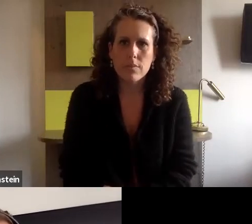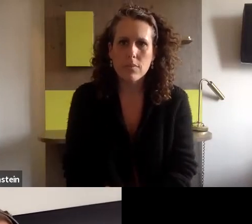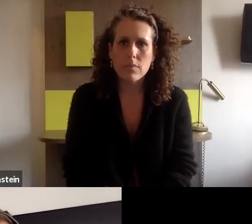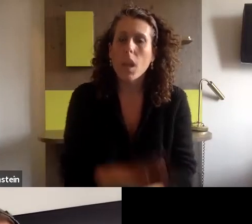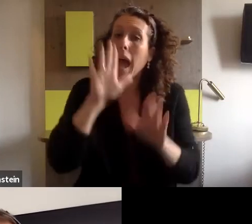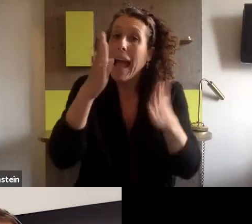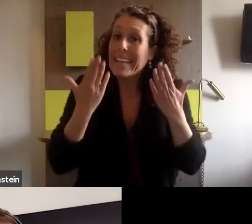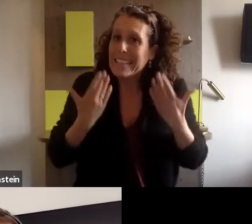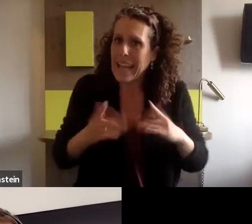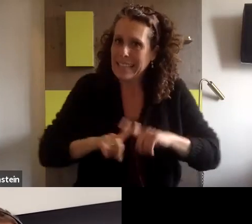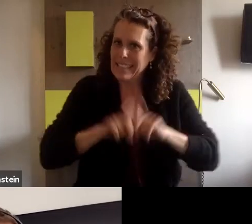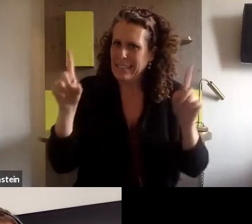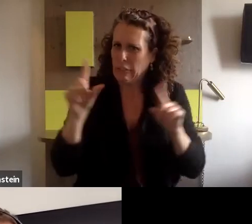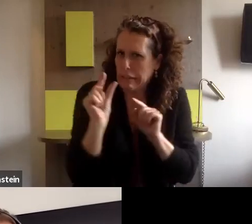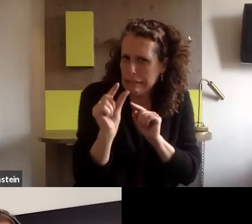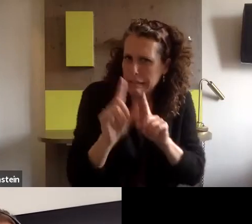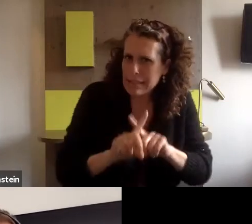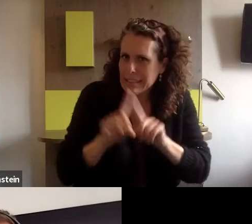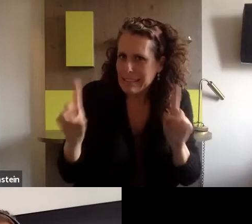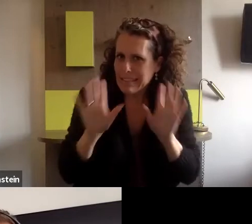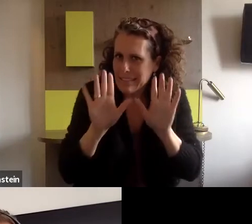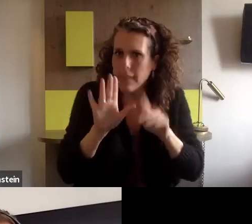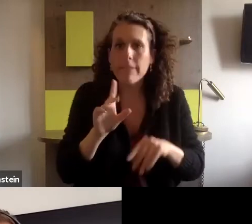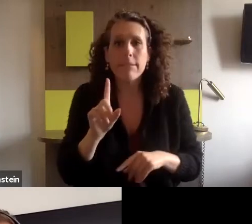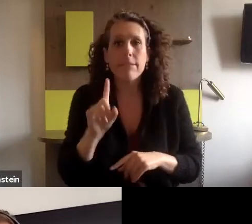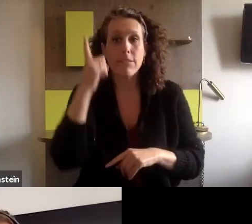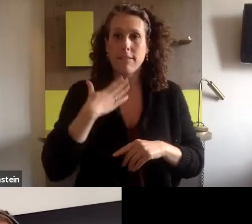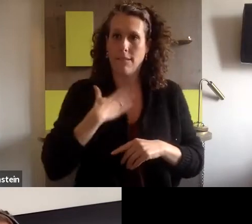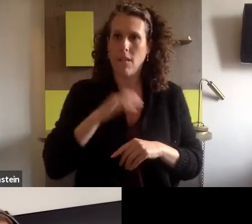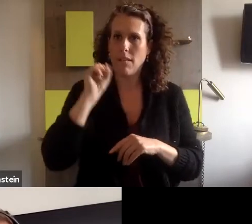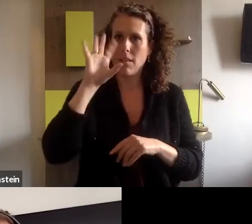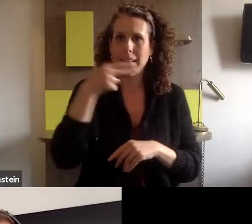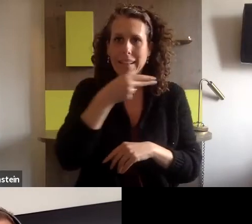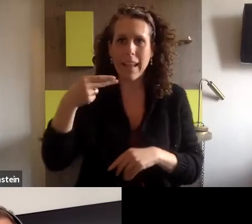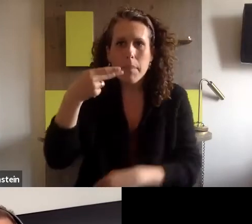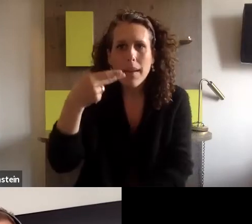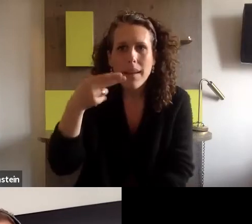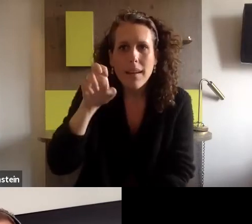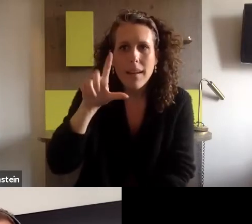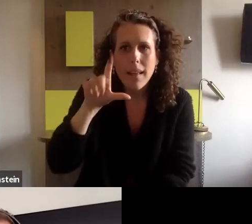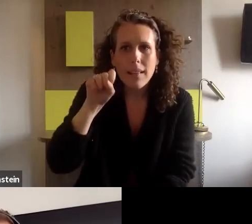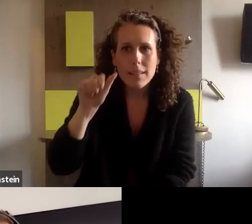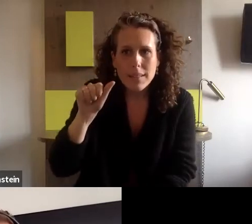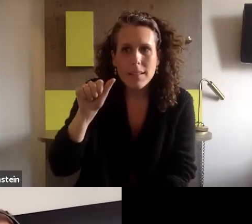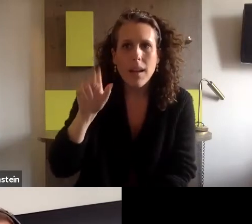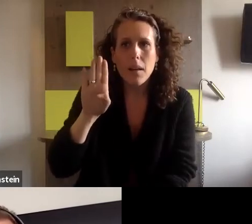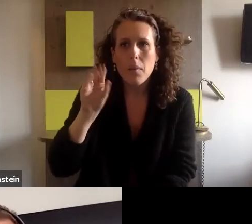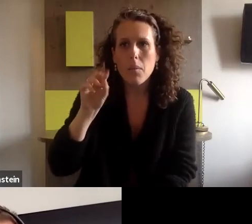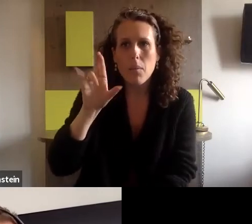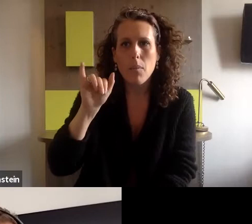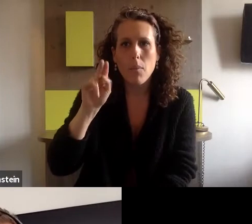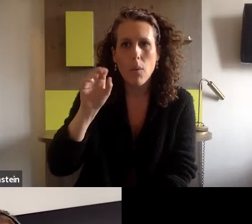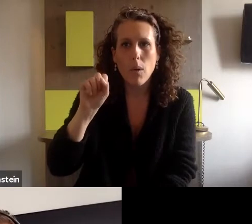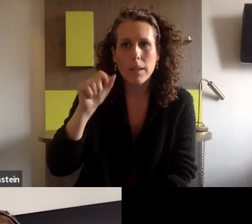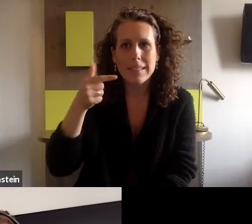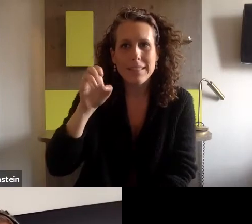different. So first of all, I'd like to introduce Helsa Borenstein from Overseas Interpreting, and she